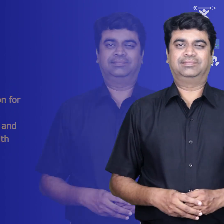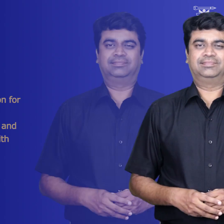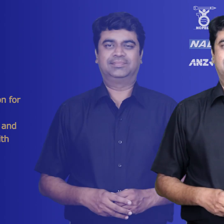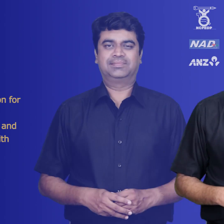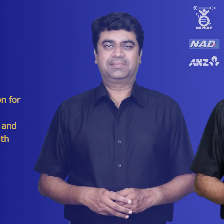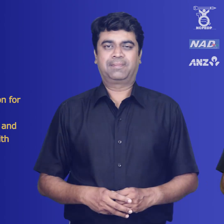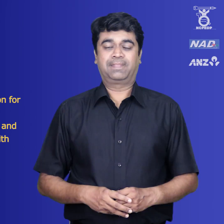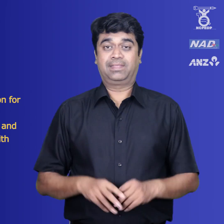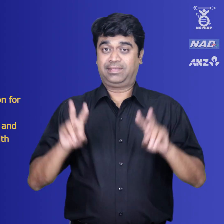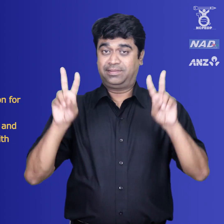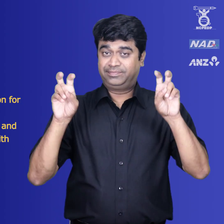services.